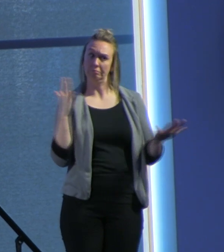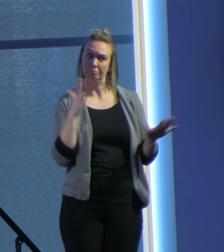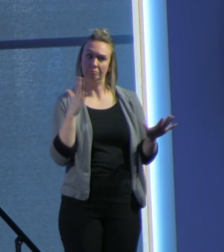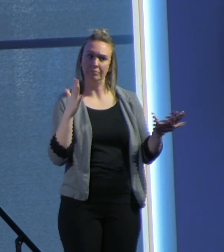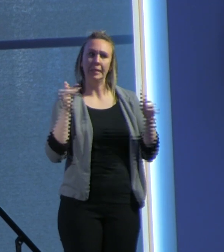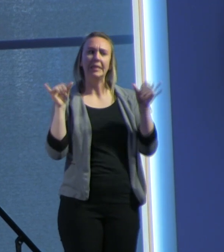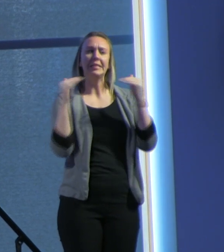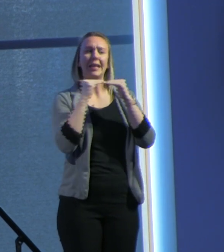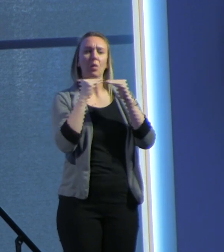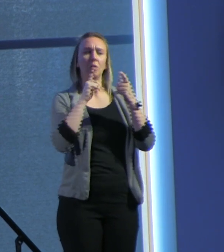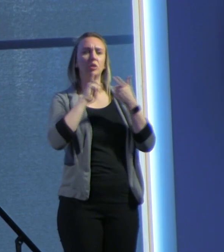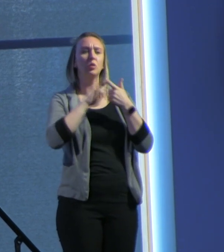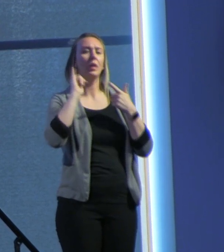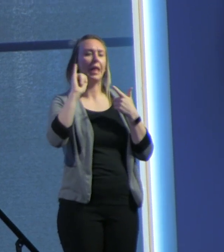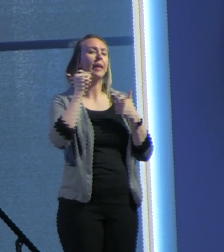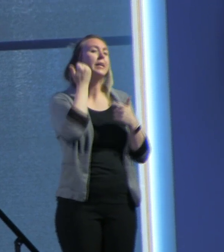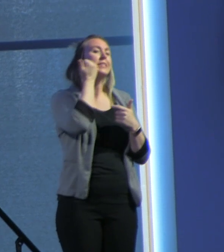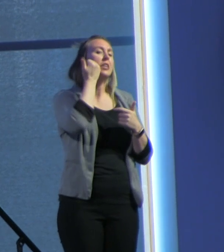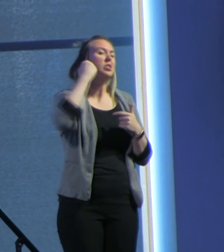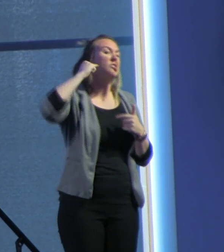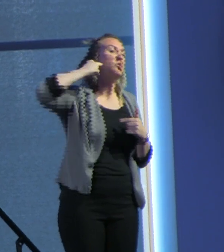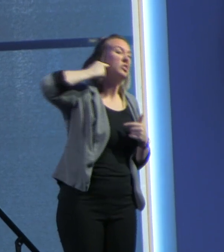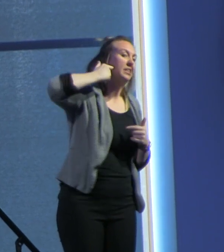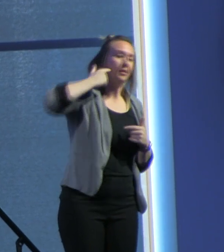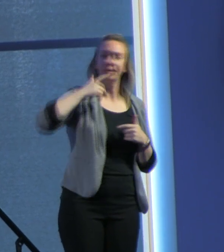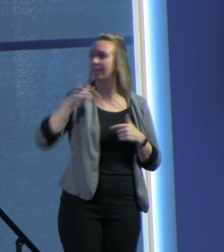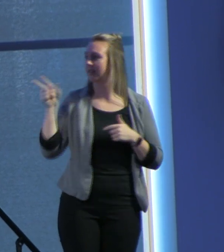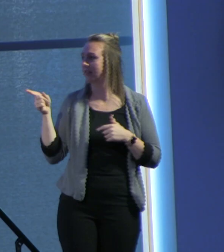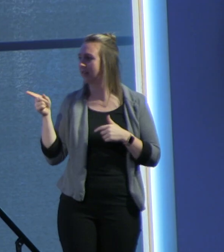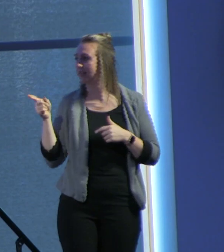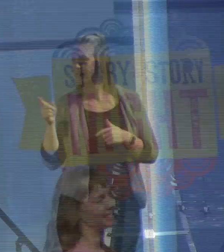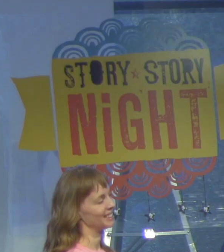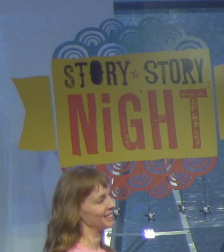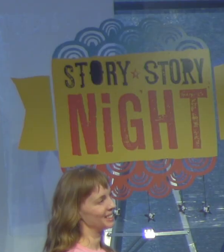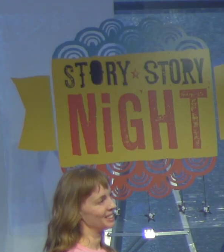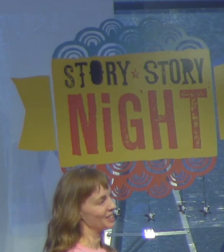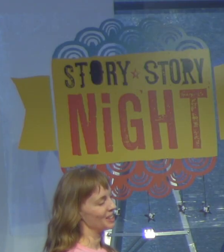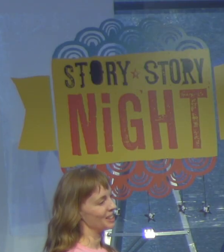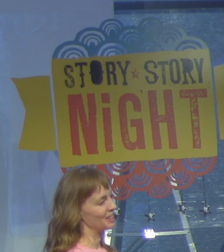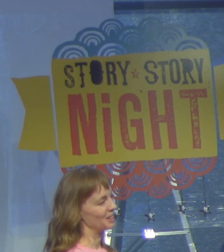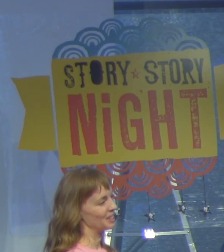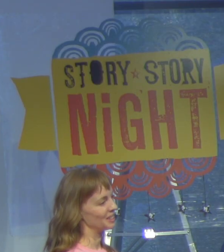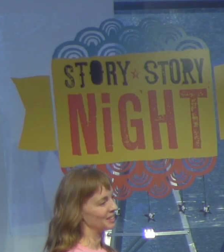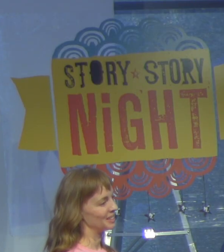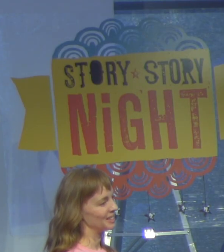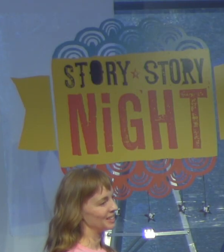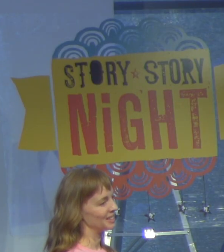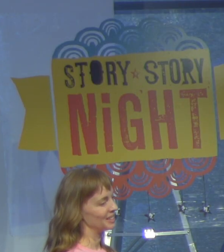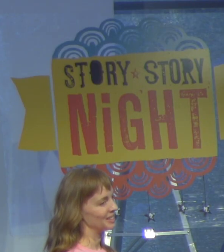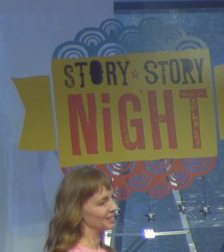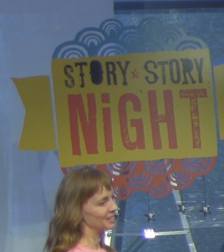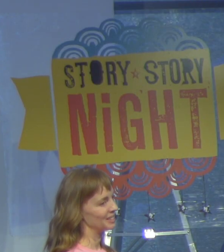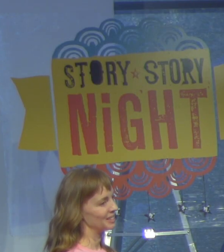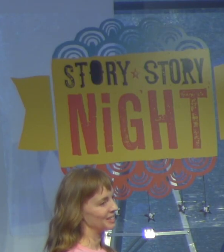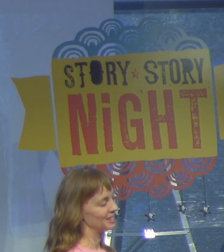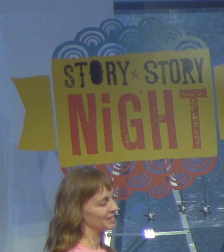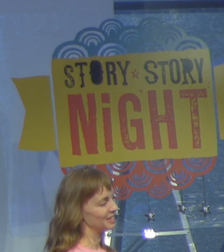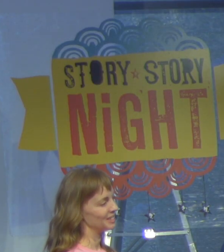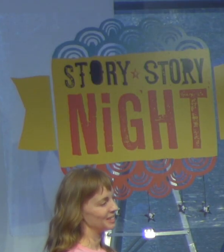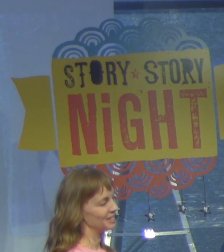drill. Yeah.